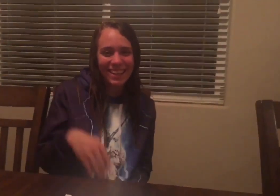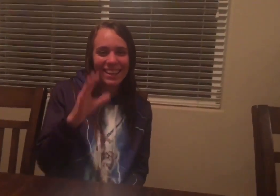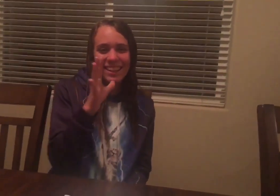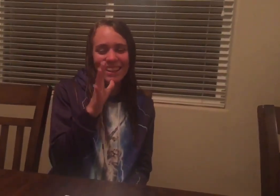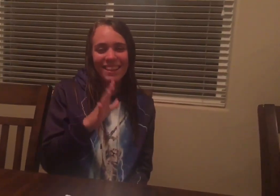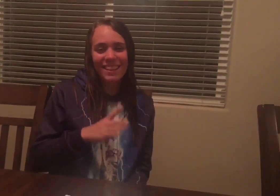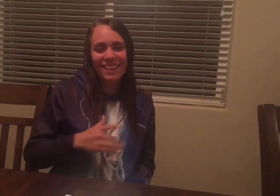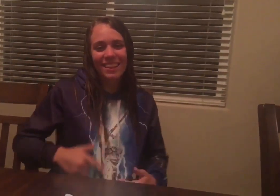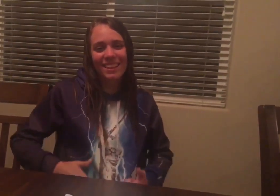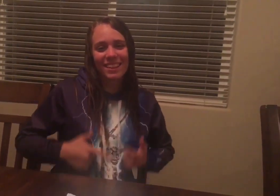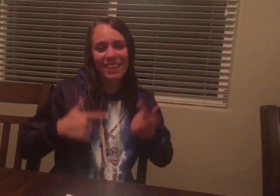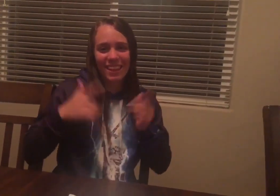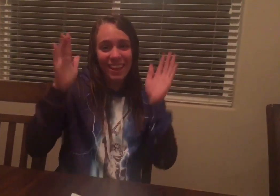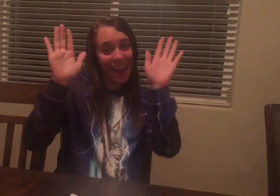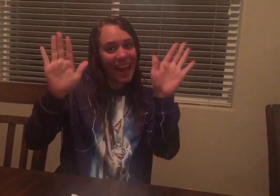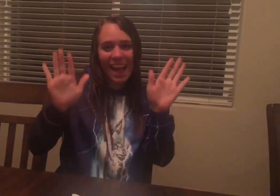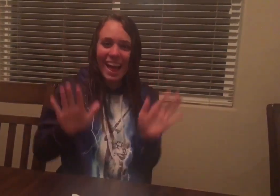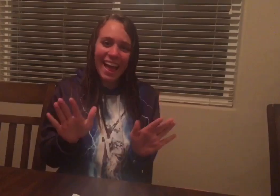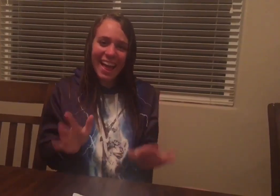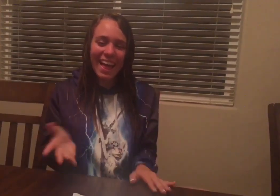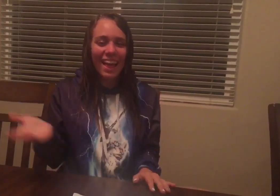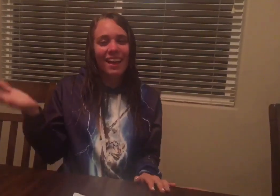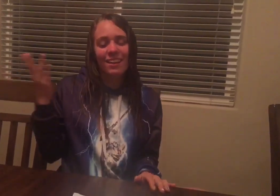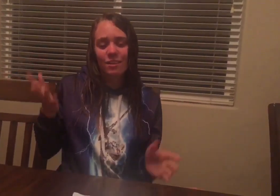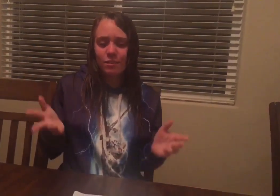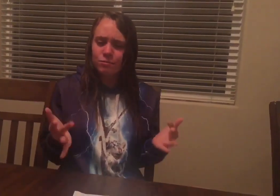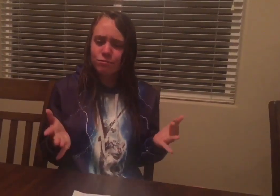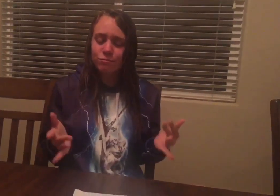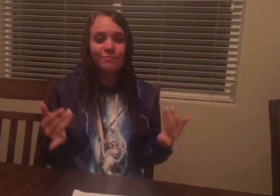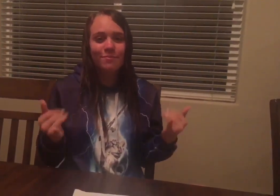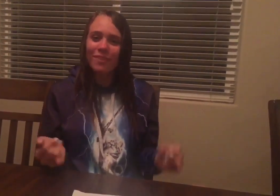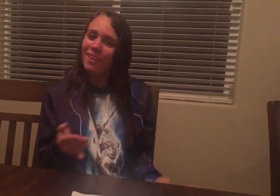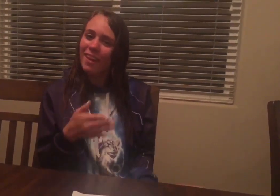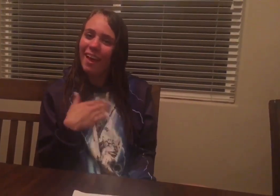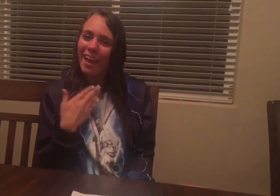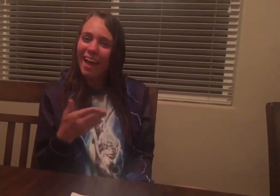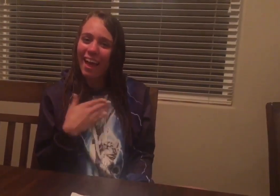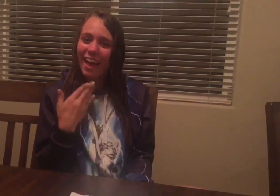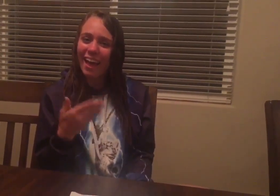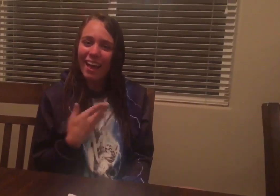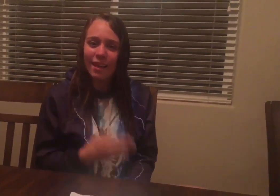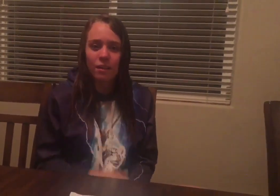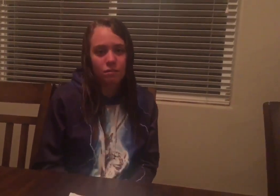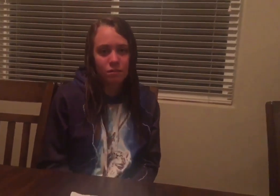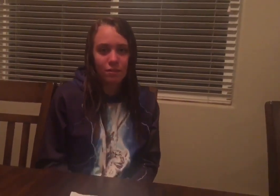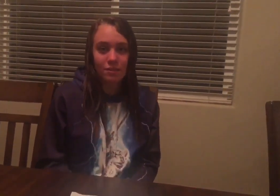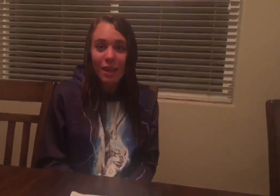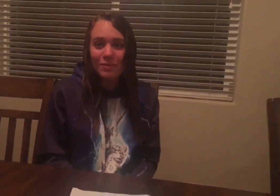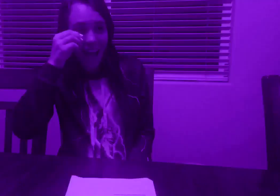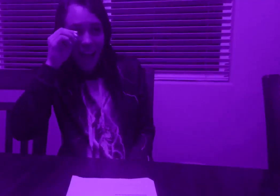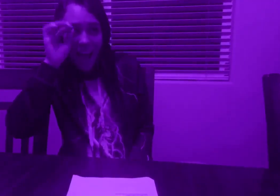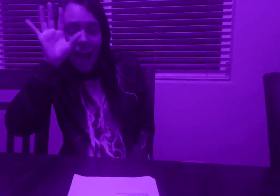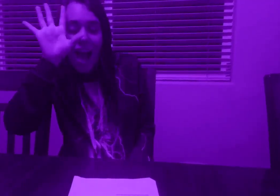How lovely to be a woman, the wait was well worthwhile. How lovely to